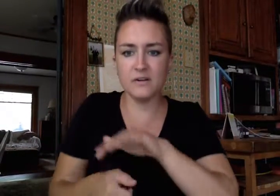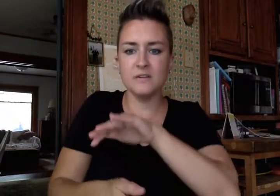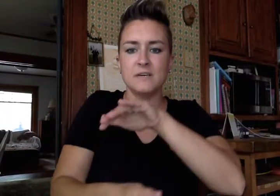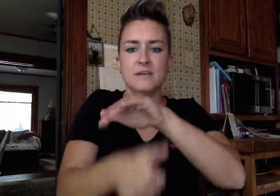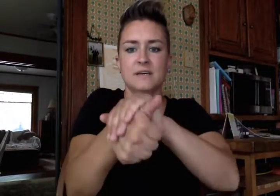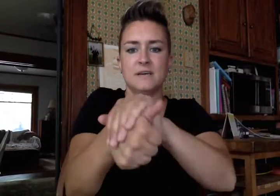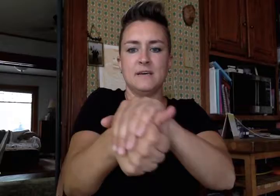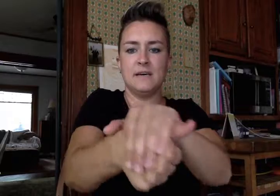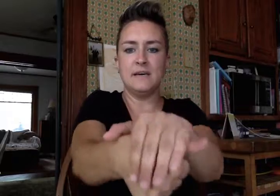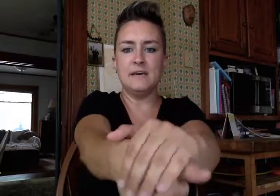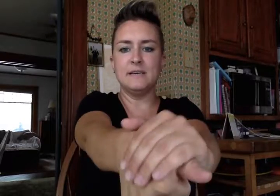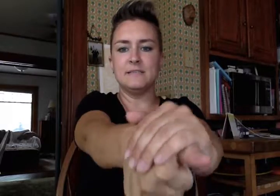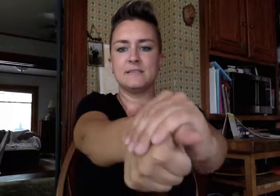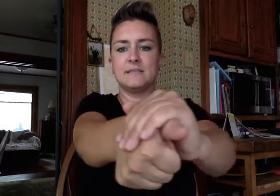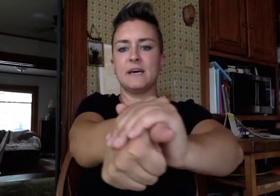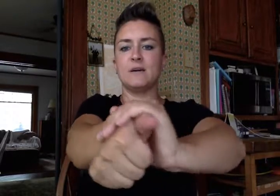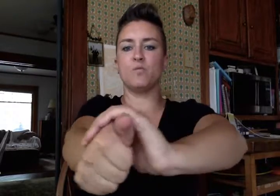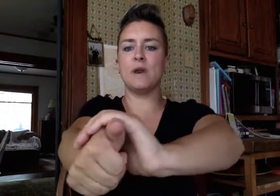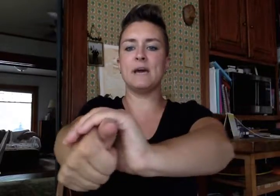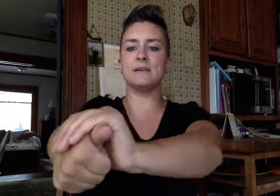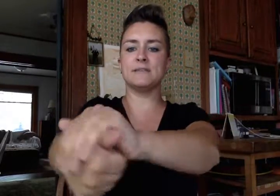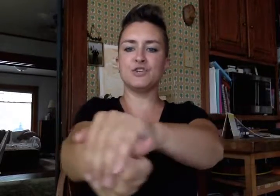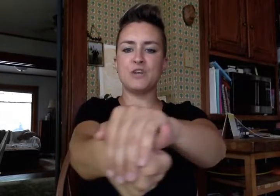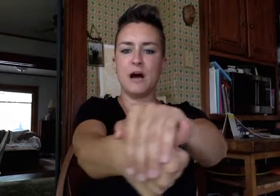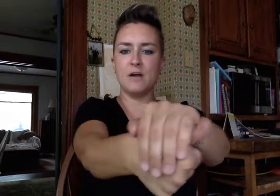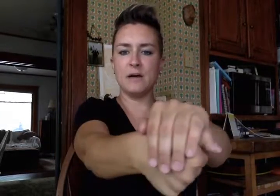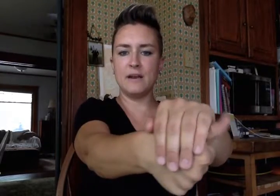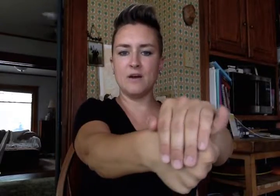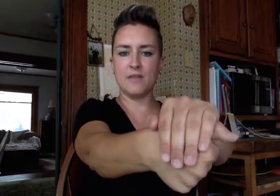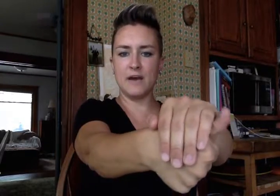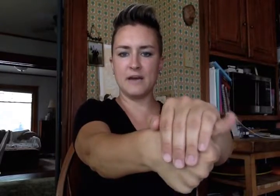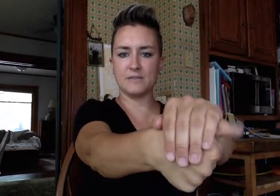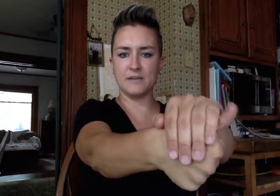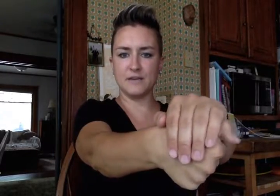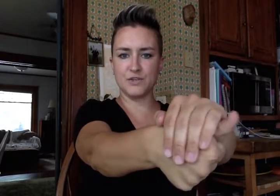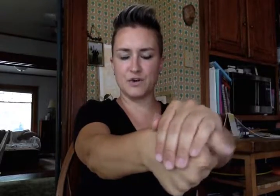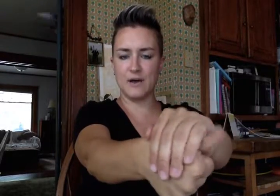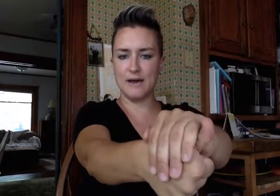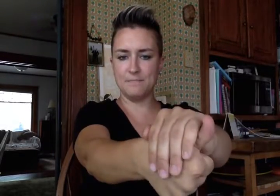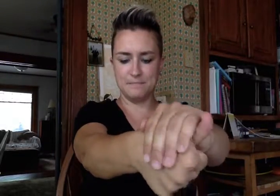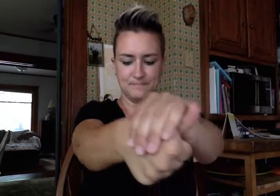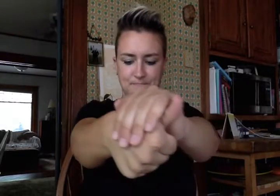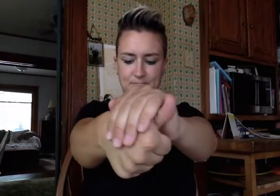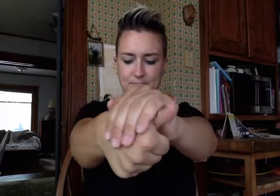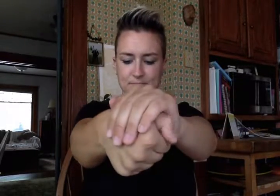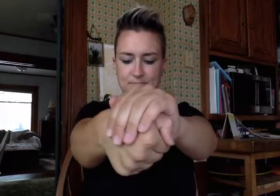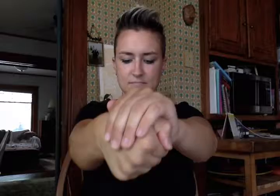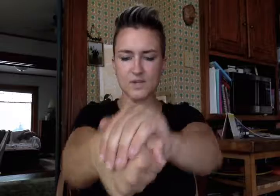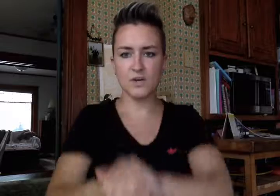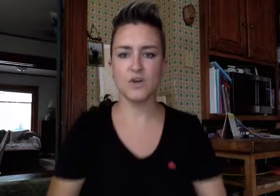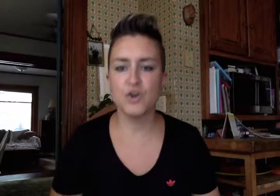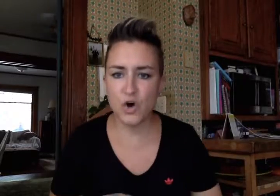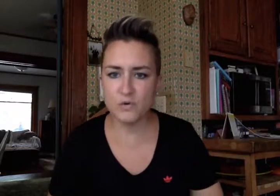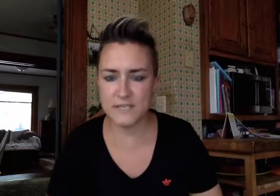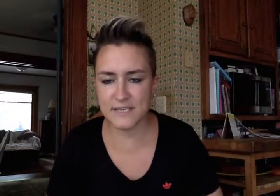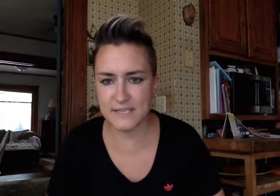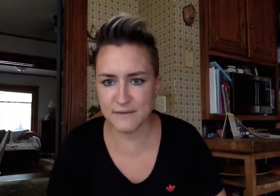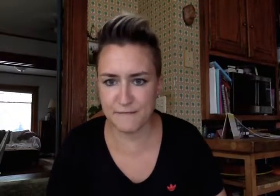Turtle is like one hand is the shell and your other hand is the little turtle head. Goat, this is a fun